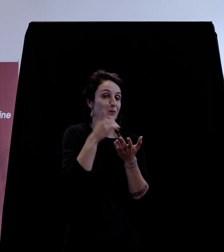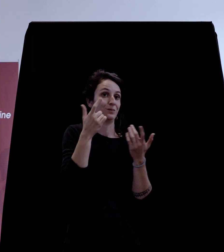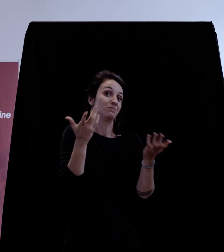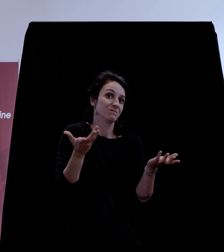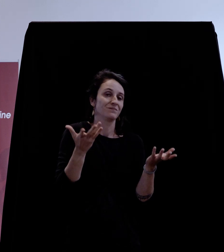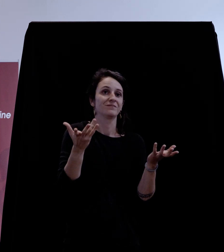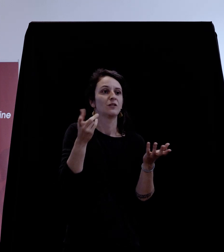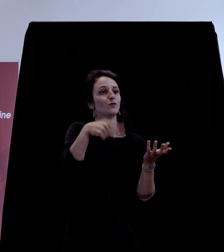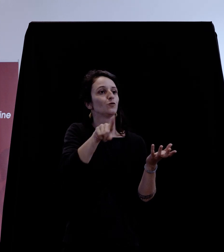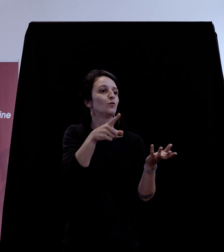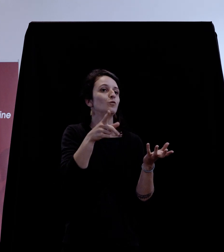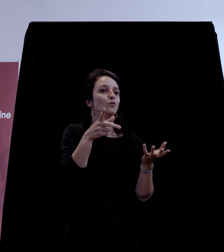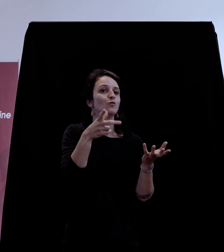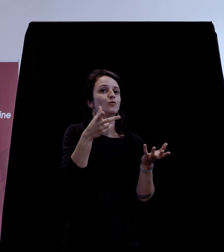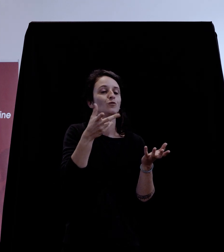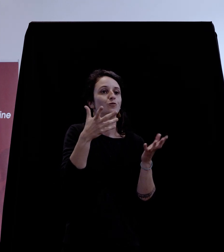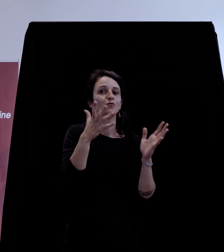done.